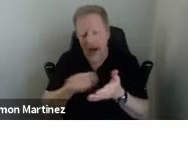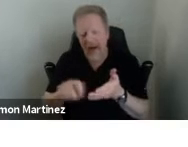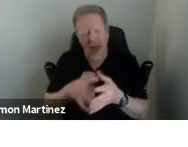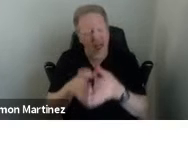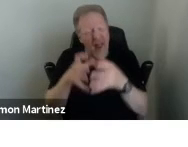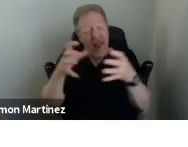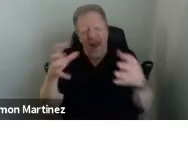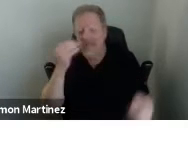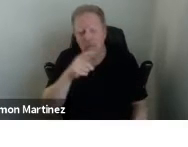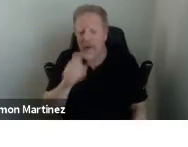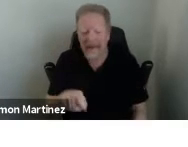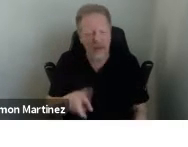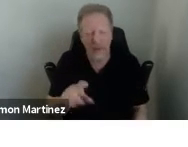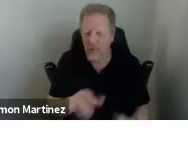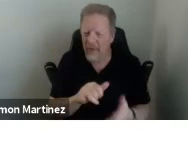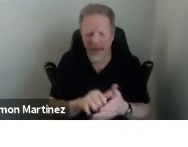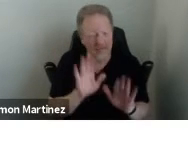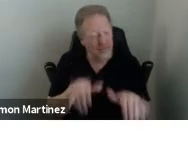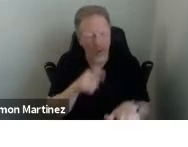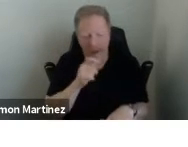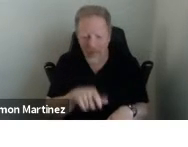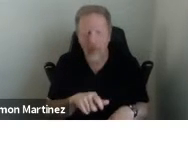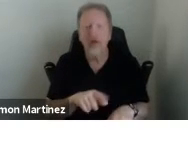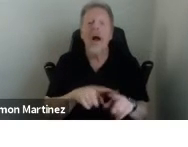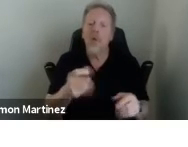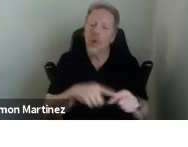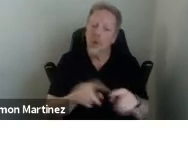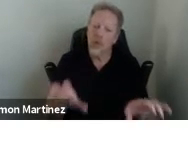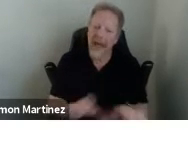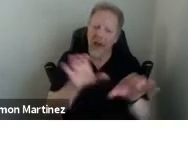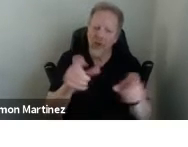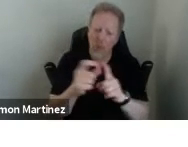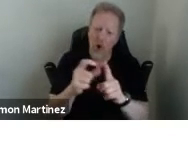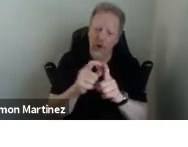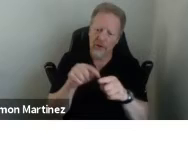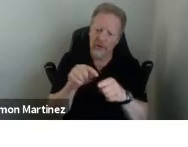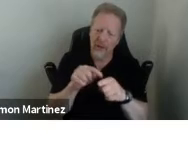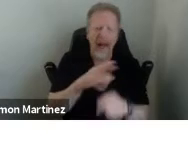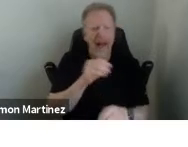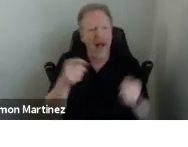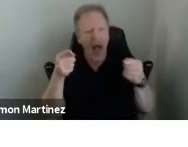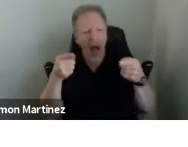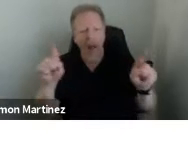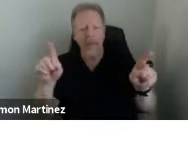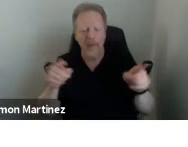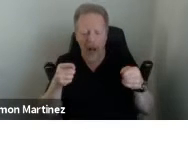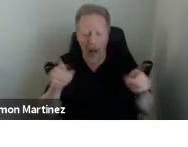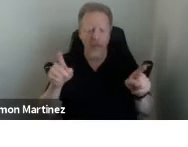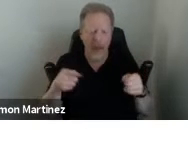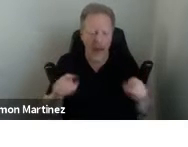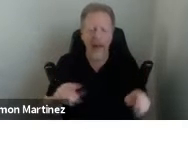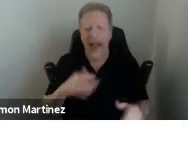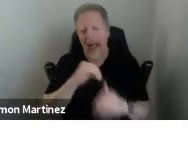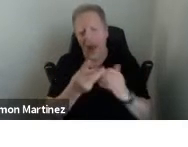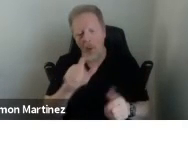them. There's no need to do that. And you want to use action words and accomplishments. How well you did your